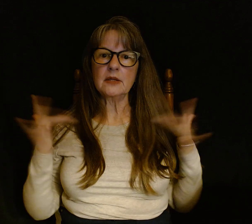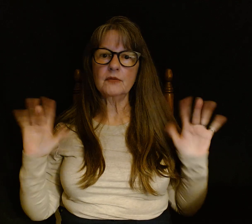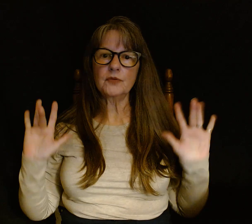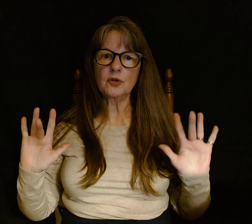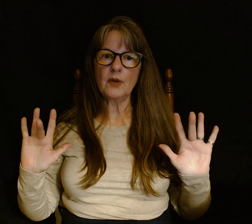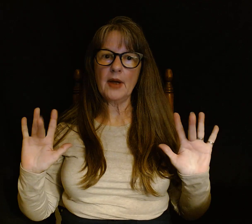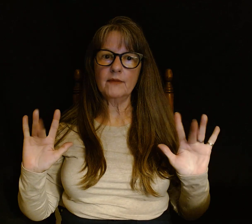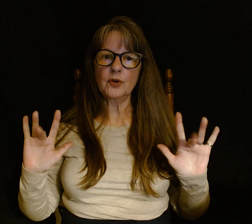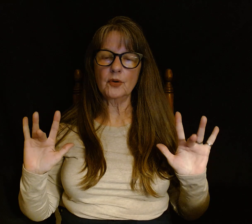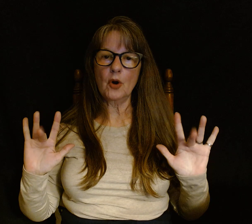so